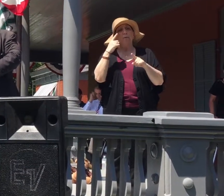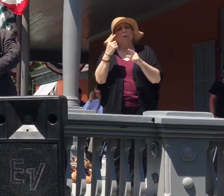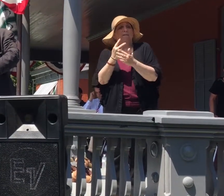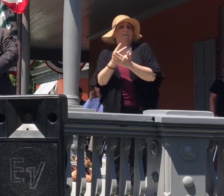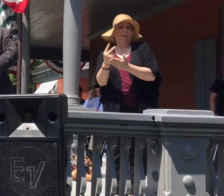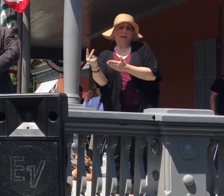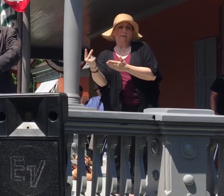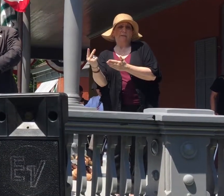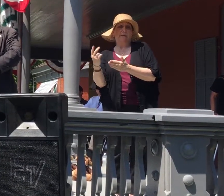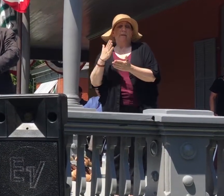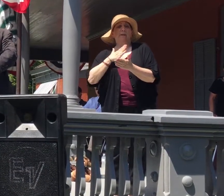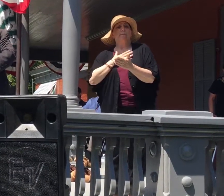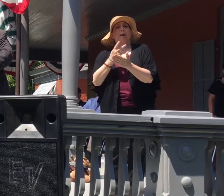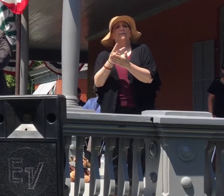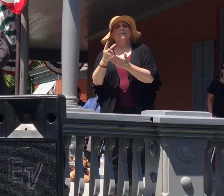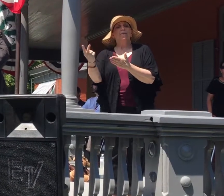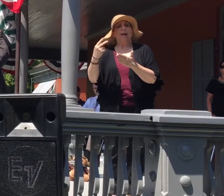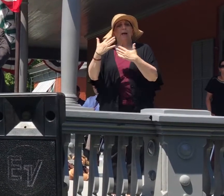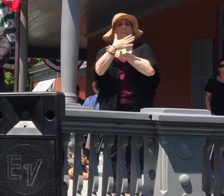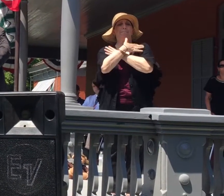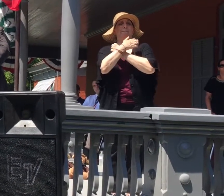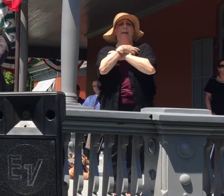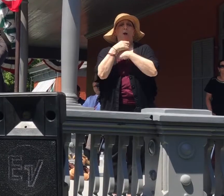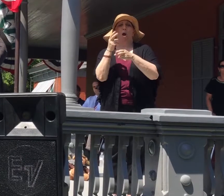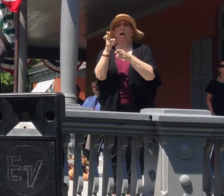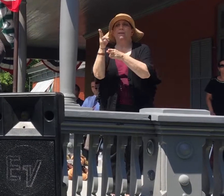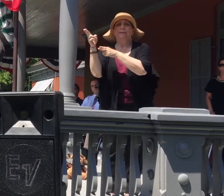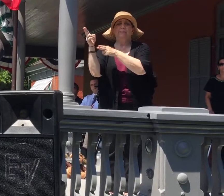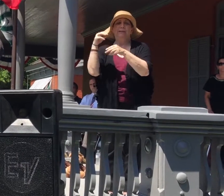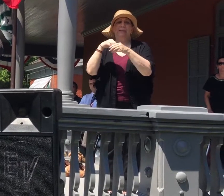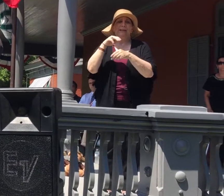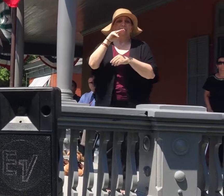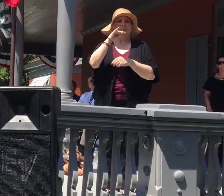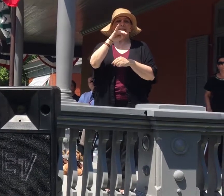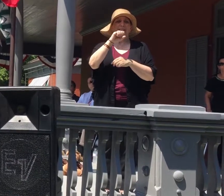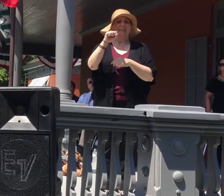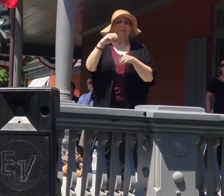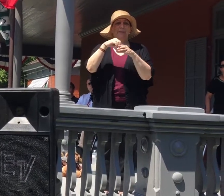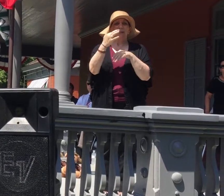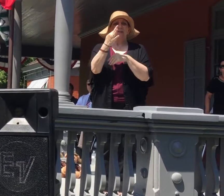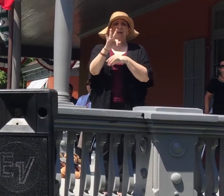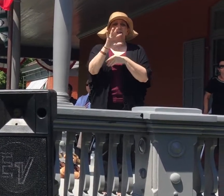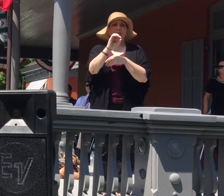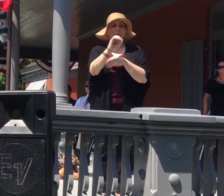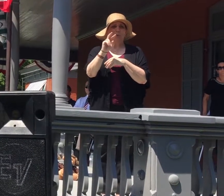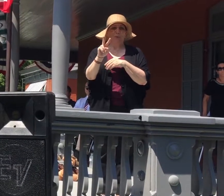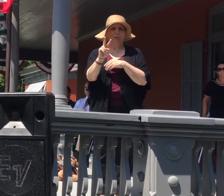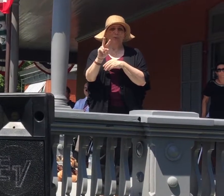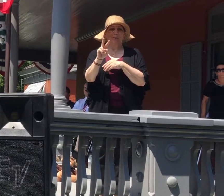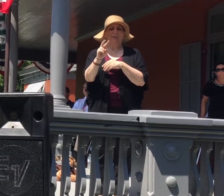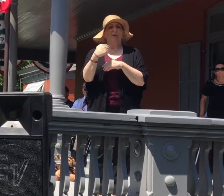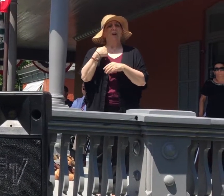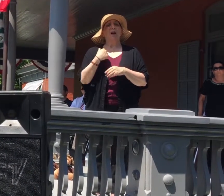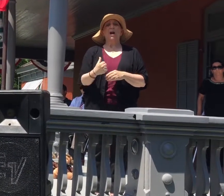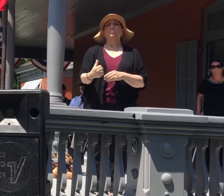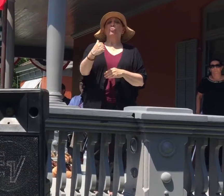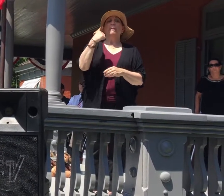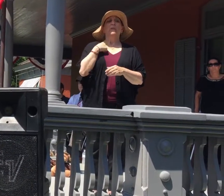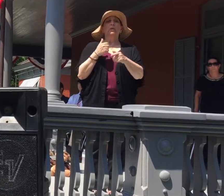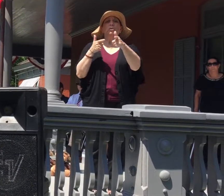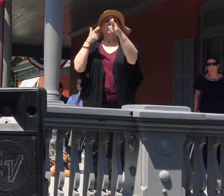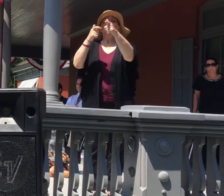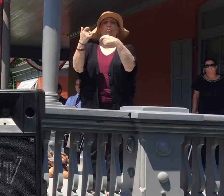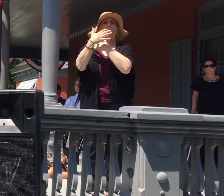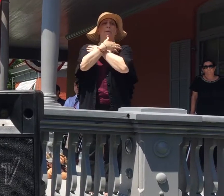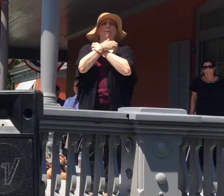of a failure. A failed bear hunt in Onward, Mississippi in 1902, when I refused to shoot